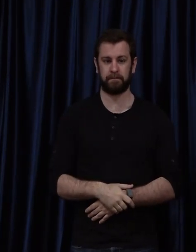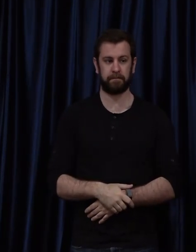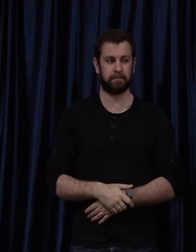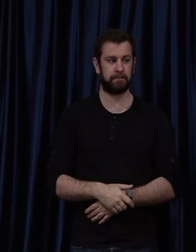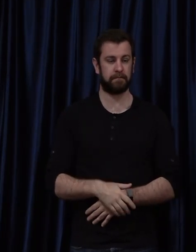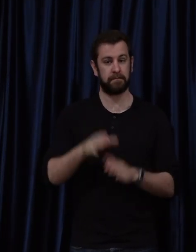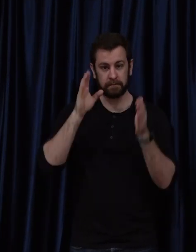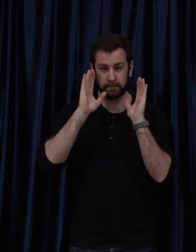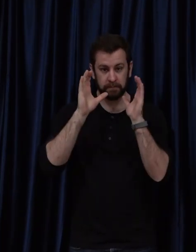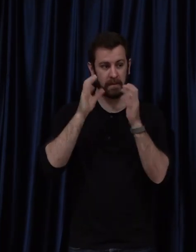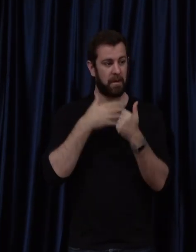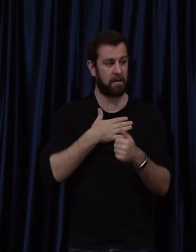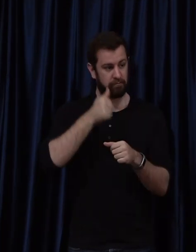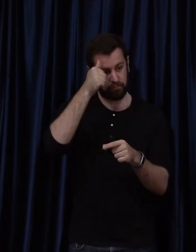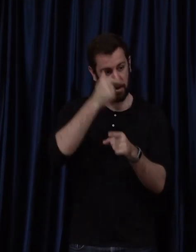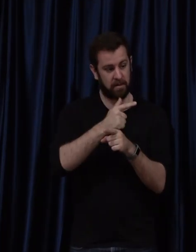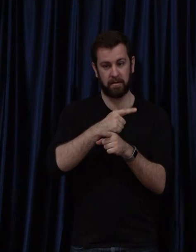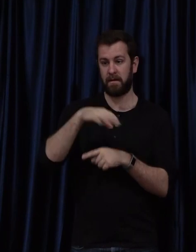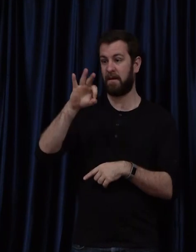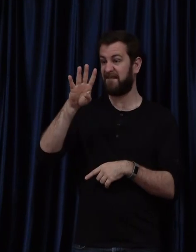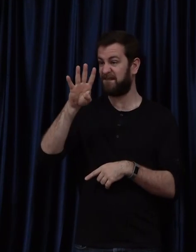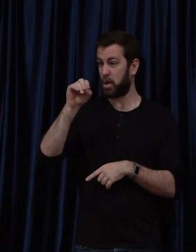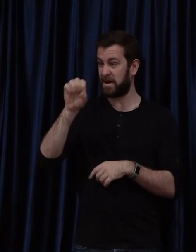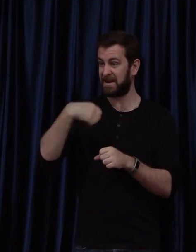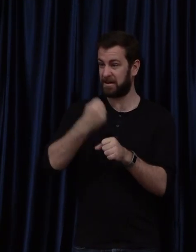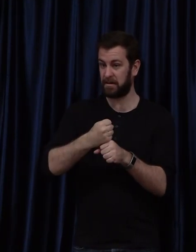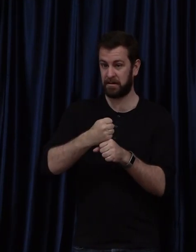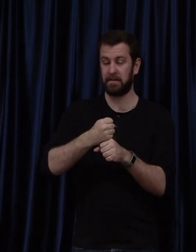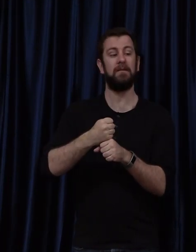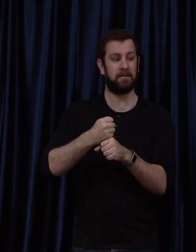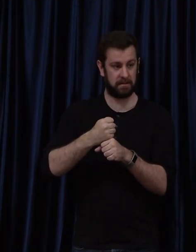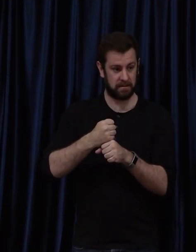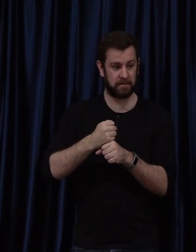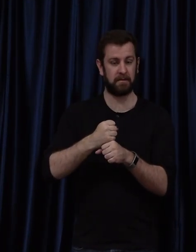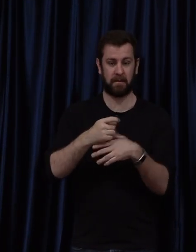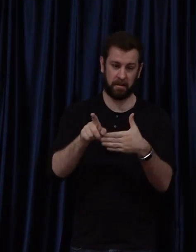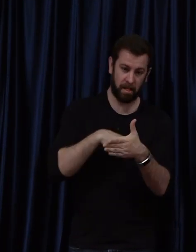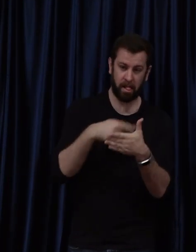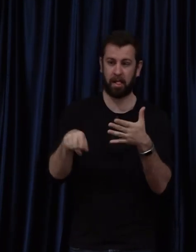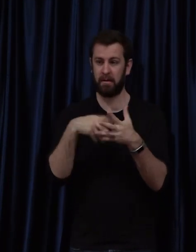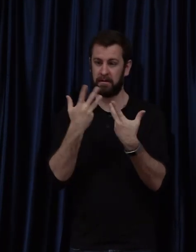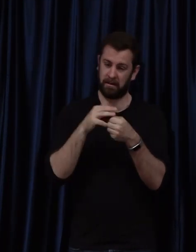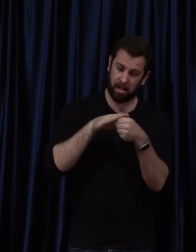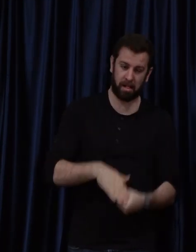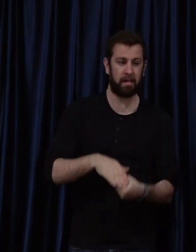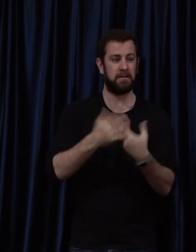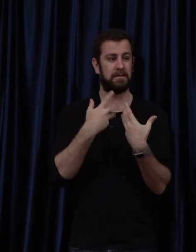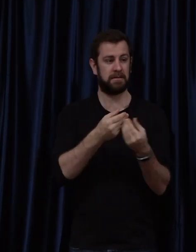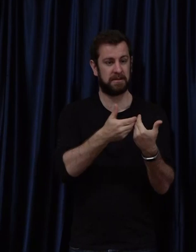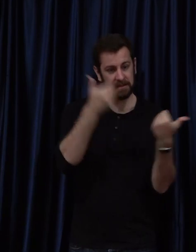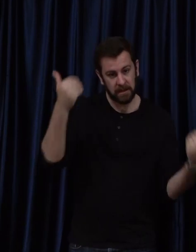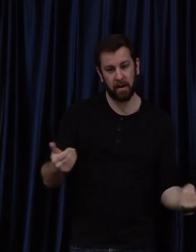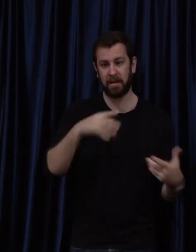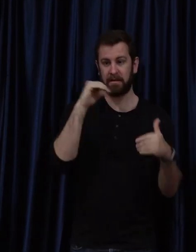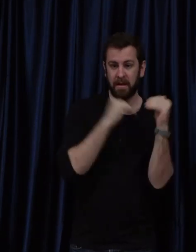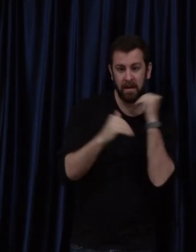my brothers, the 40 years of infliction, systematic oppression, separation,